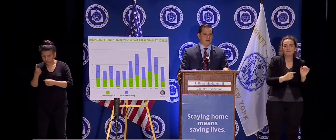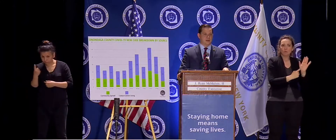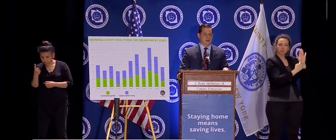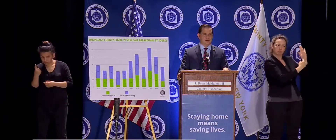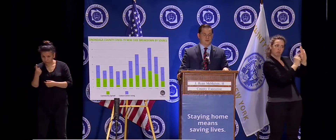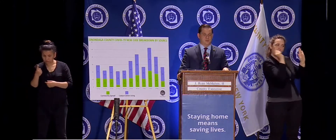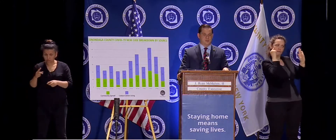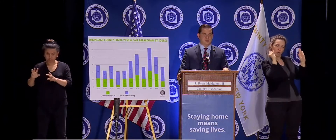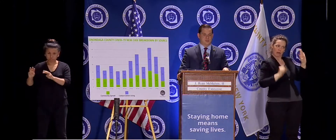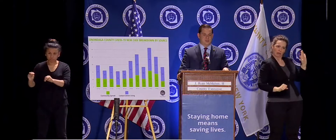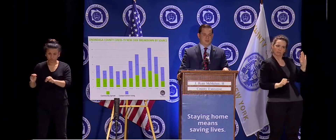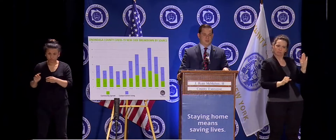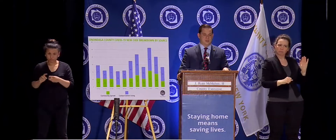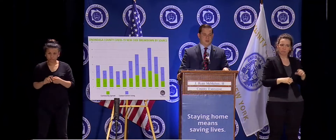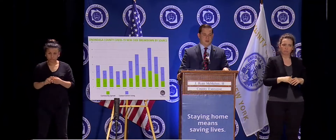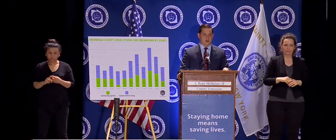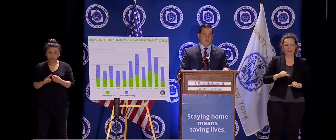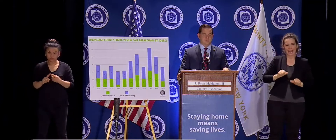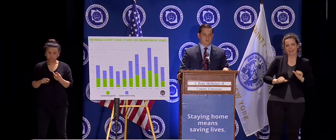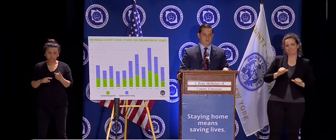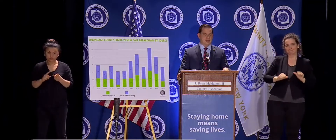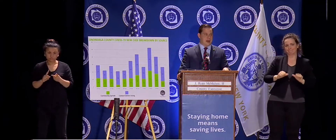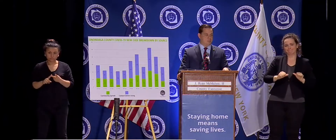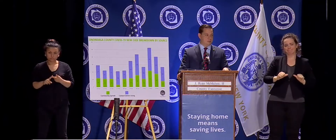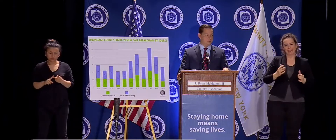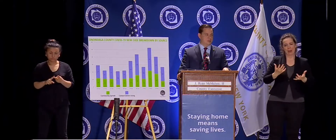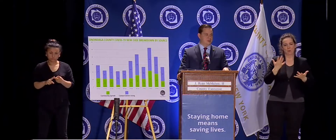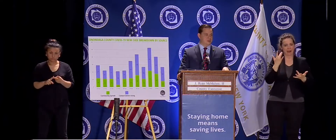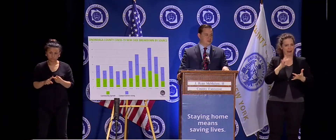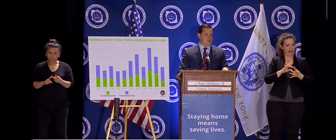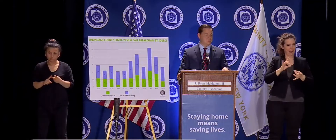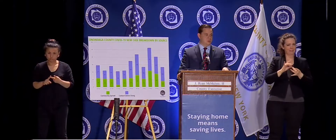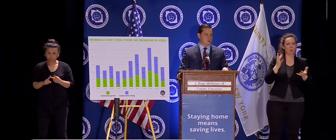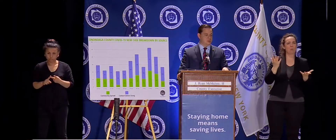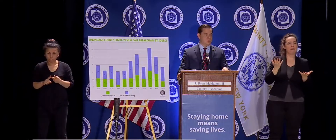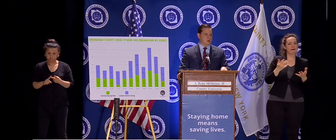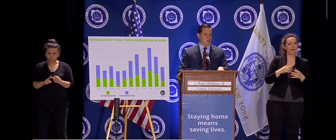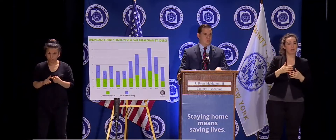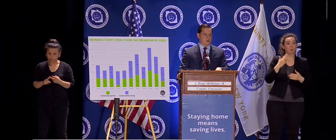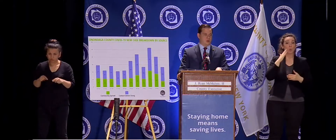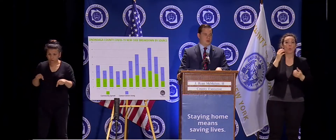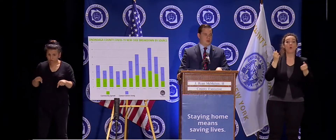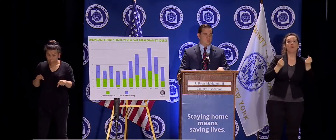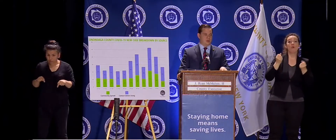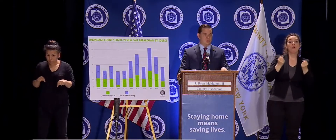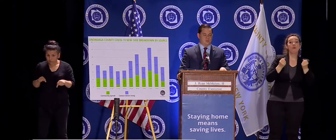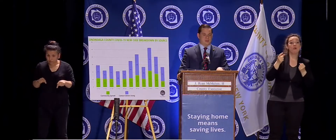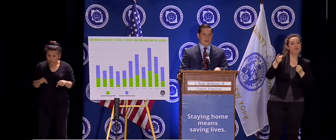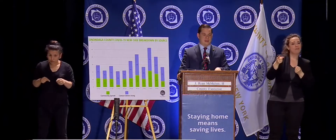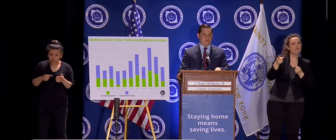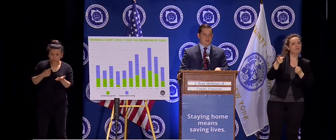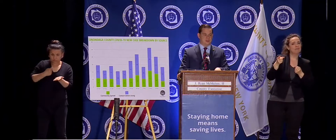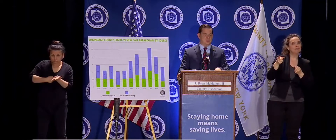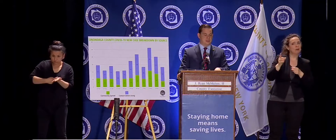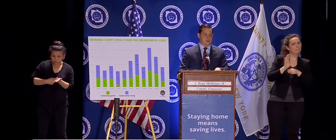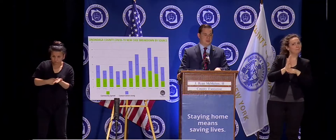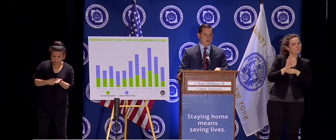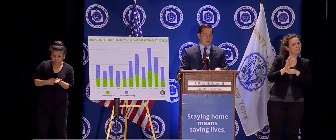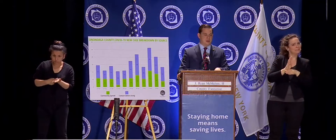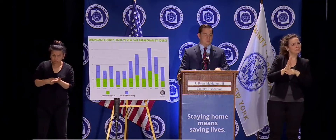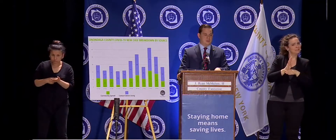either an interpretation gap into the existing rules or an agreement that